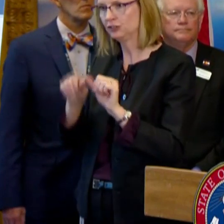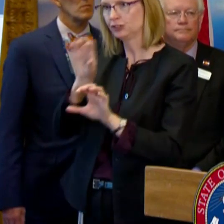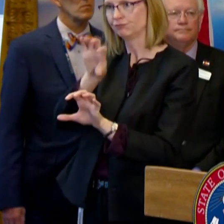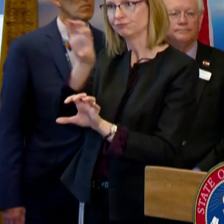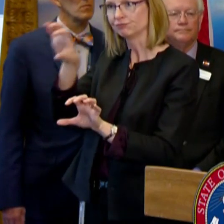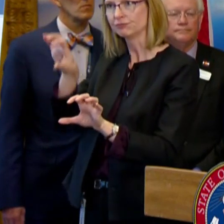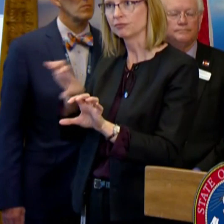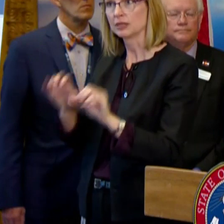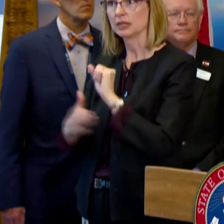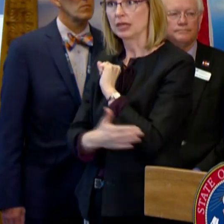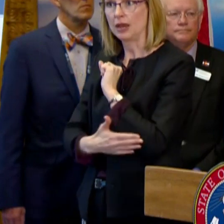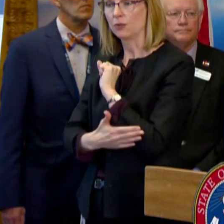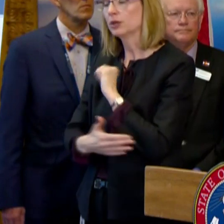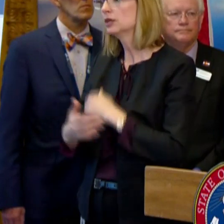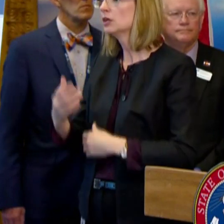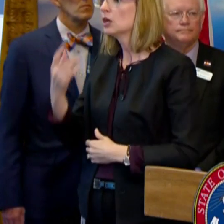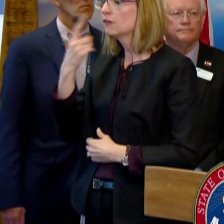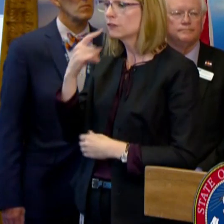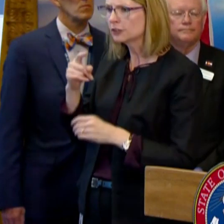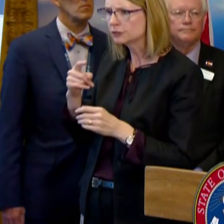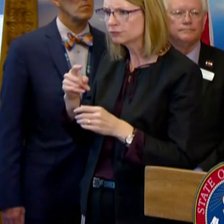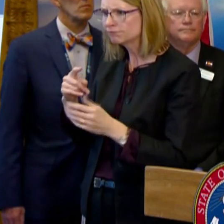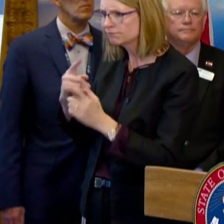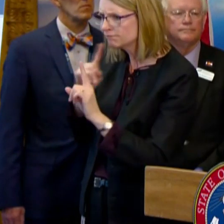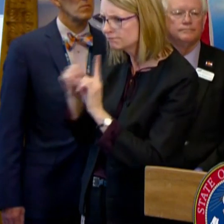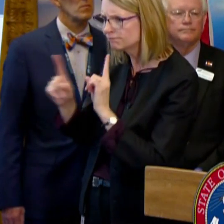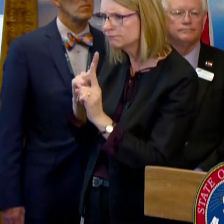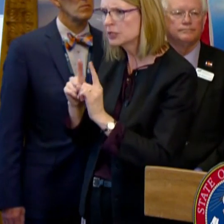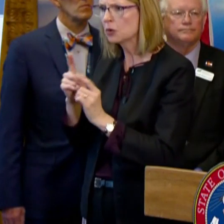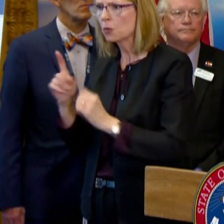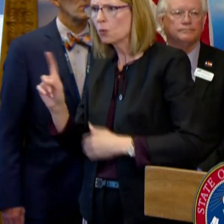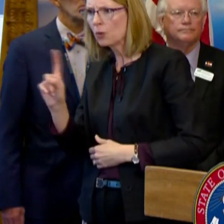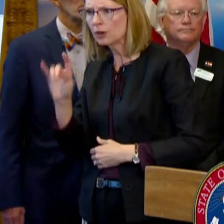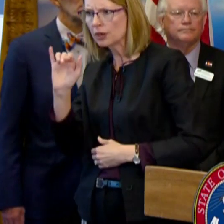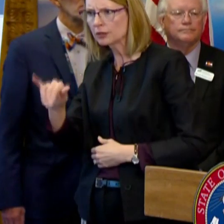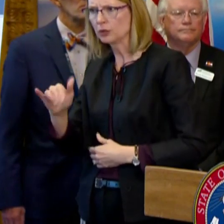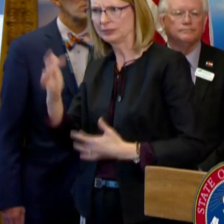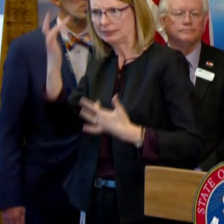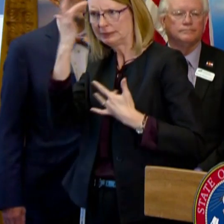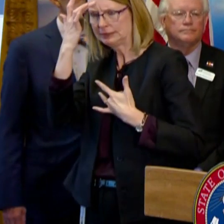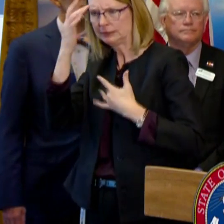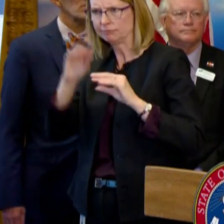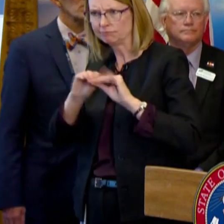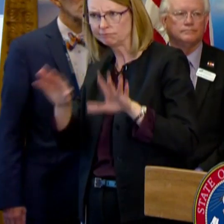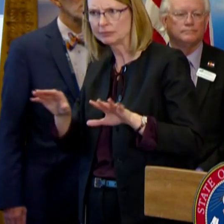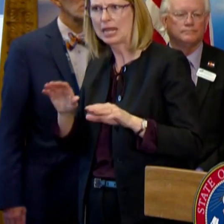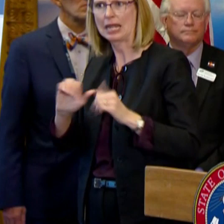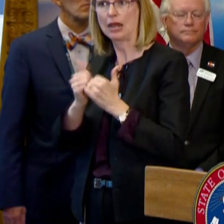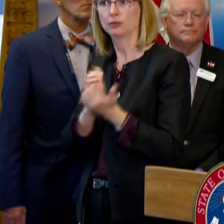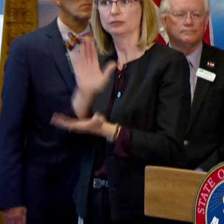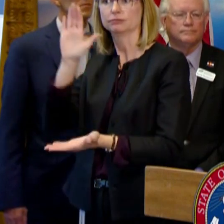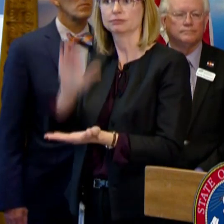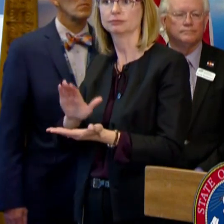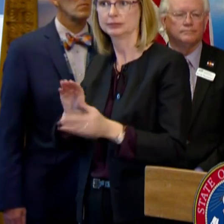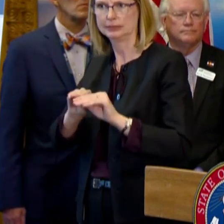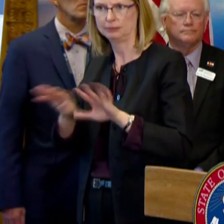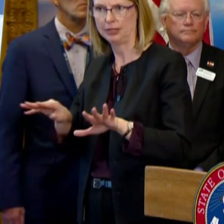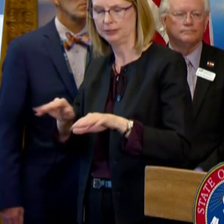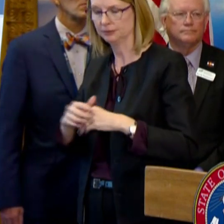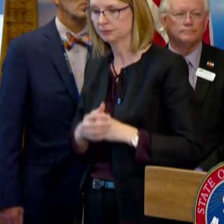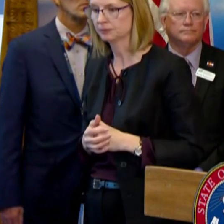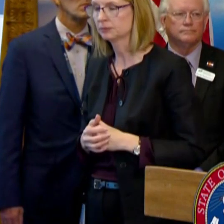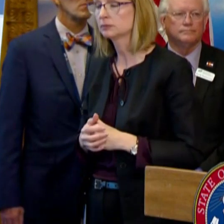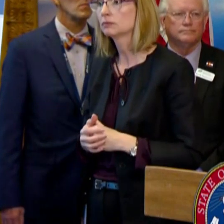and contain communicable diseases and prevent them from spreading. The Department of Public Health and Environment is coordinating